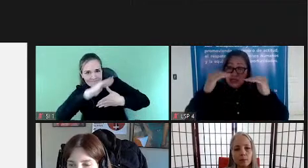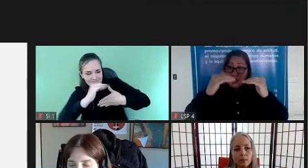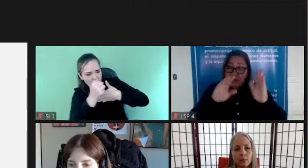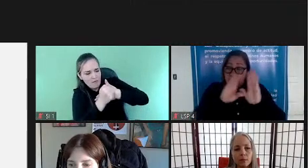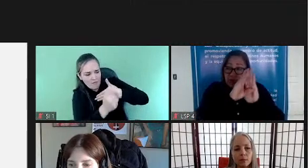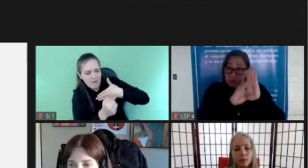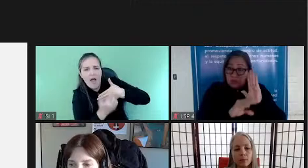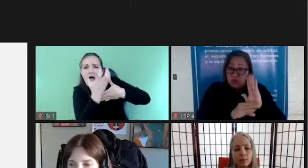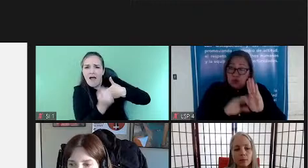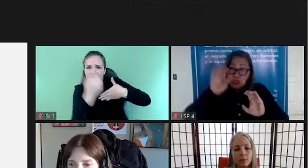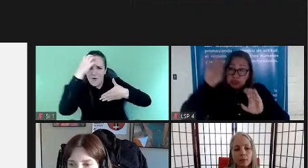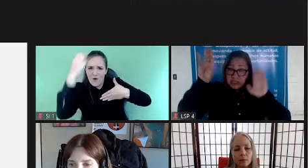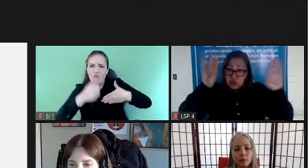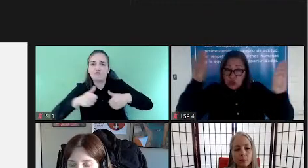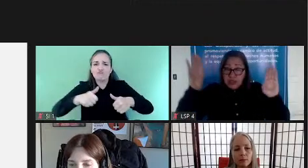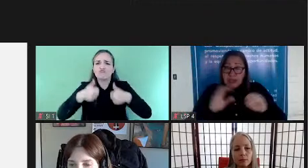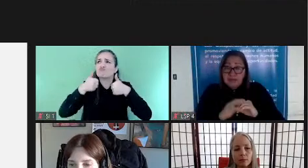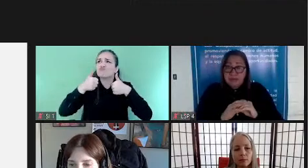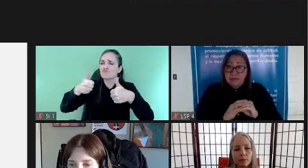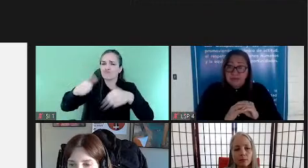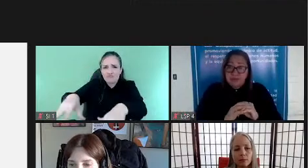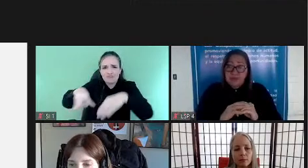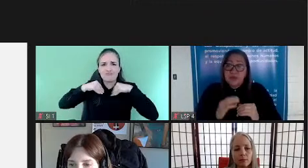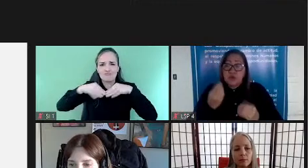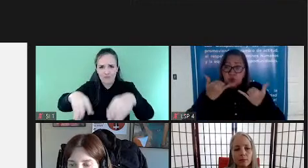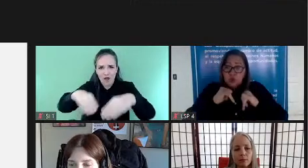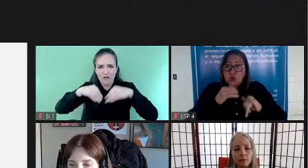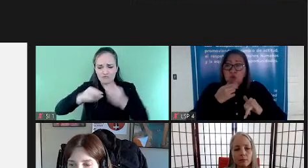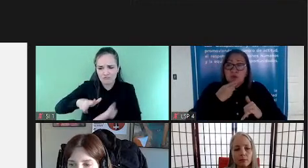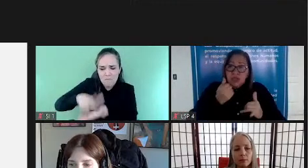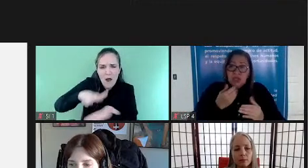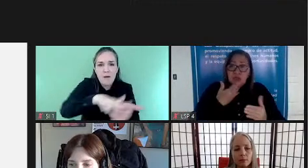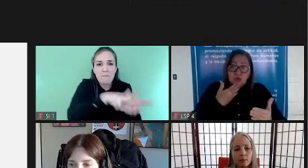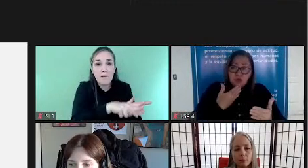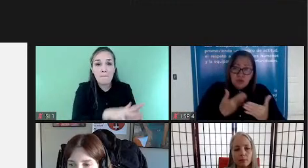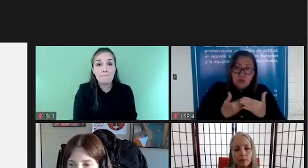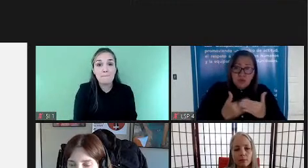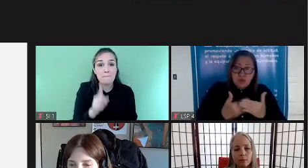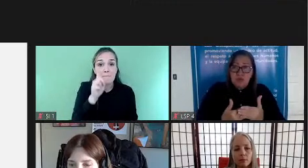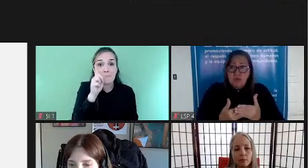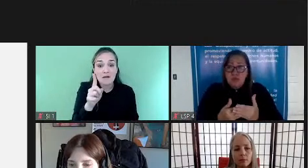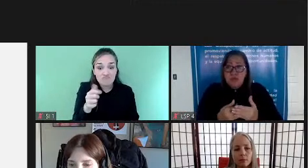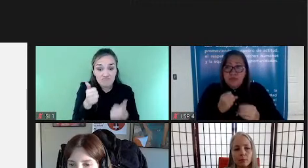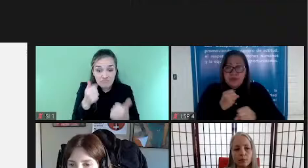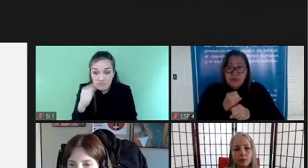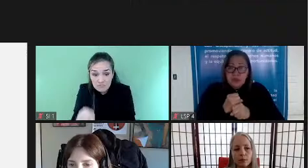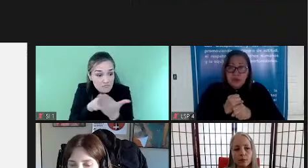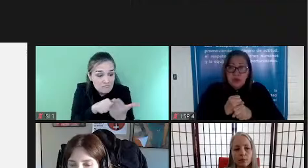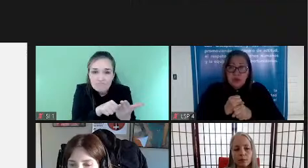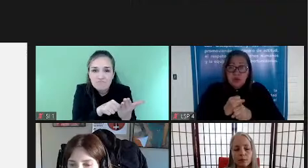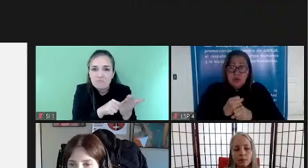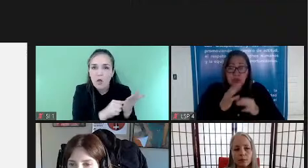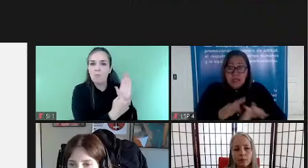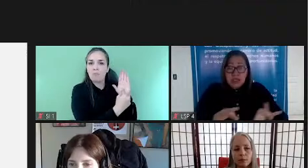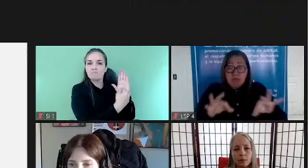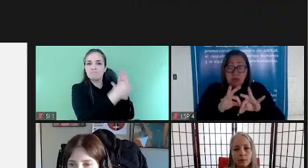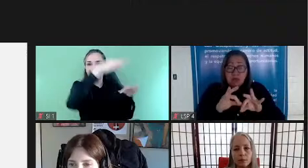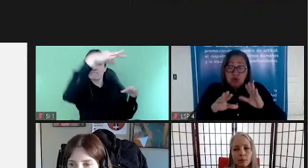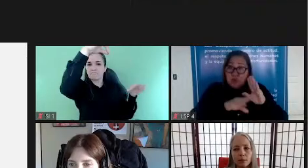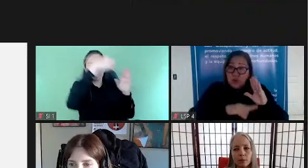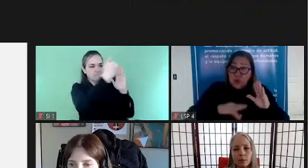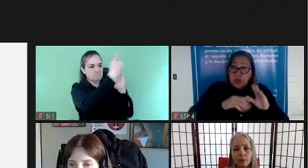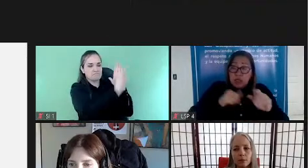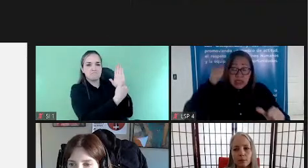people with disabilities had a sectoral and local level however there is still a gap in the implementation and an